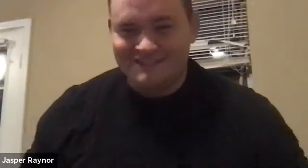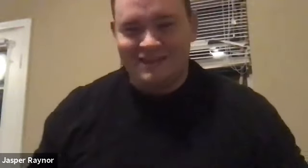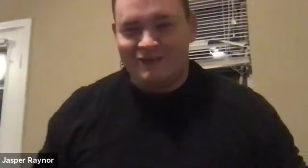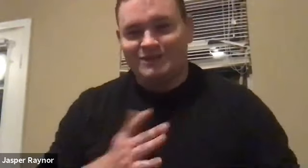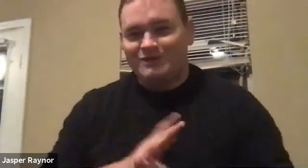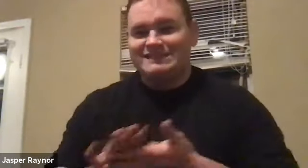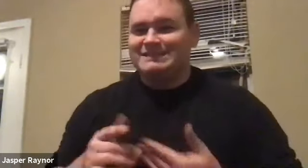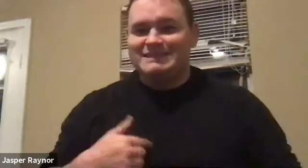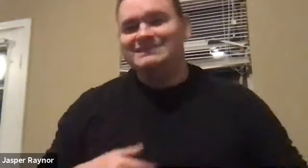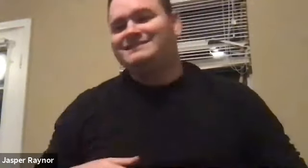Y'all was so nice to me.